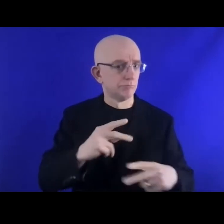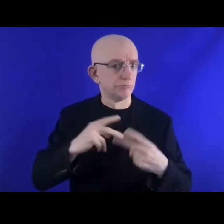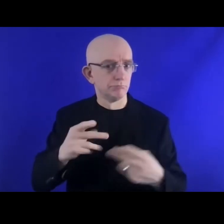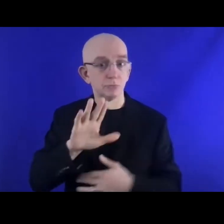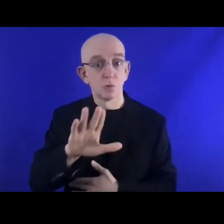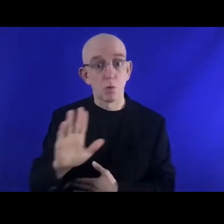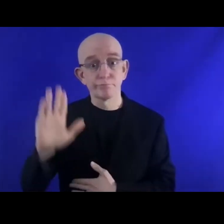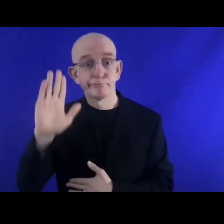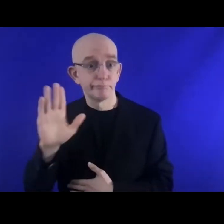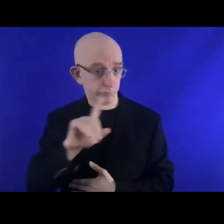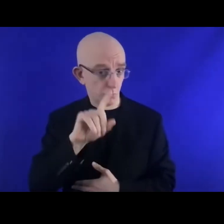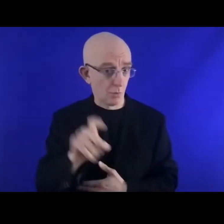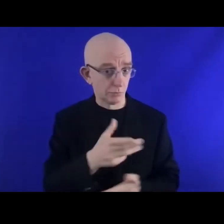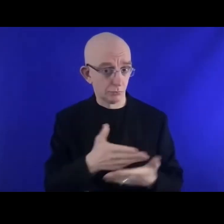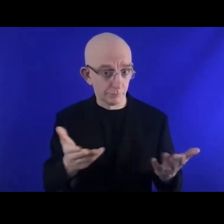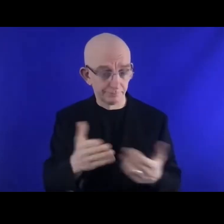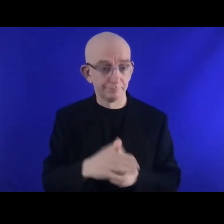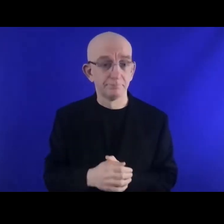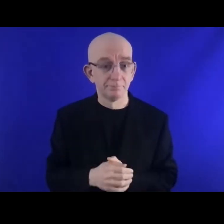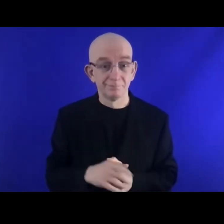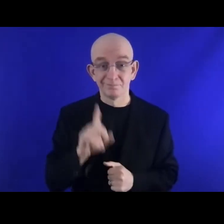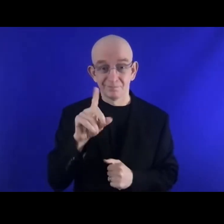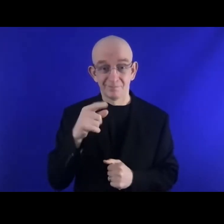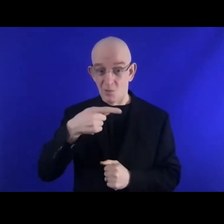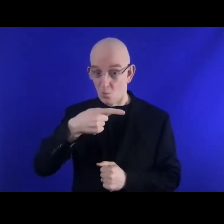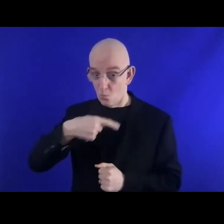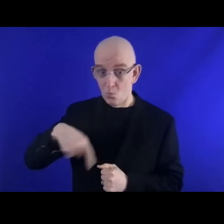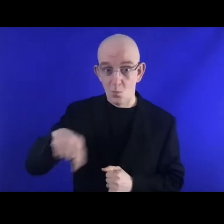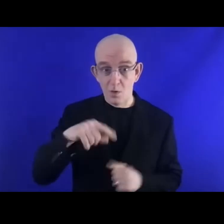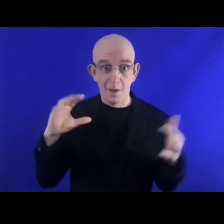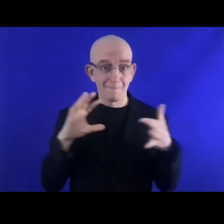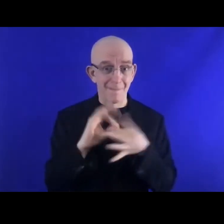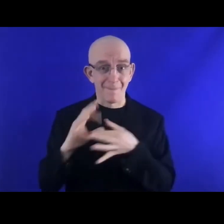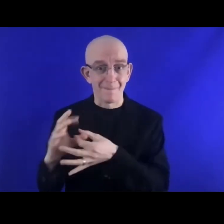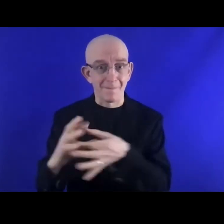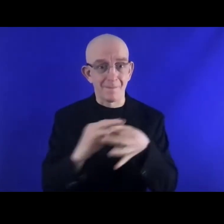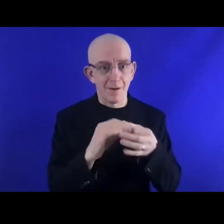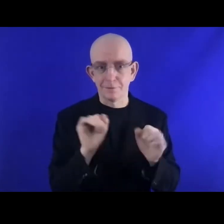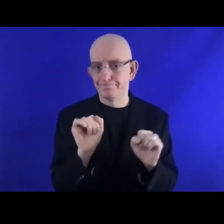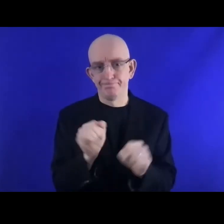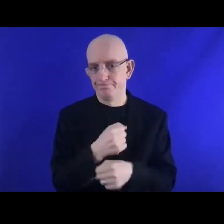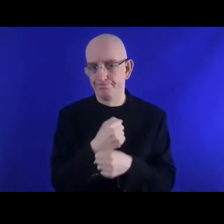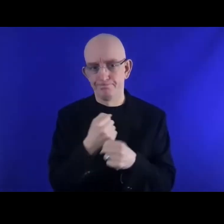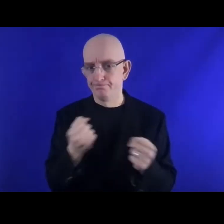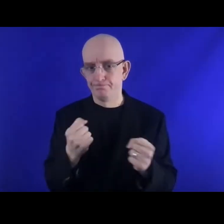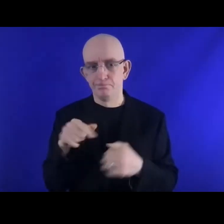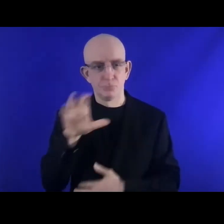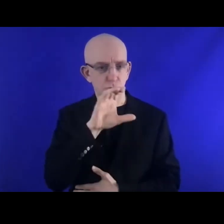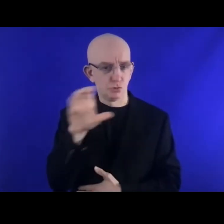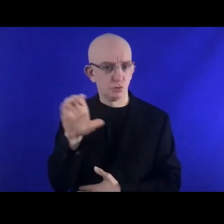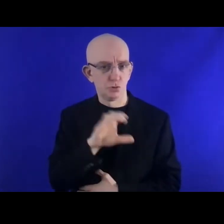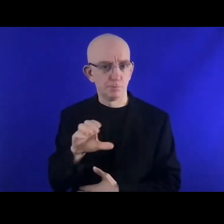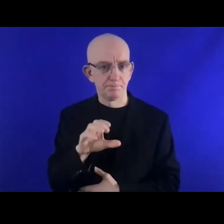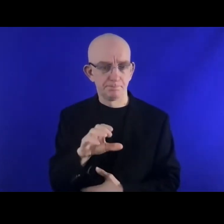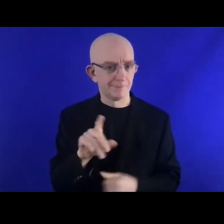platform. If we don't have enough time, we will give priority to live questions and those questions that